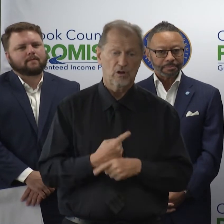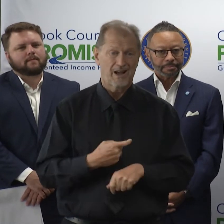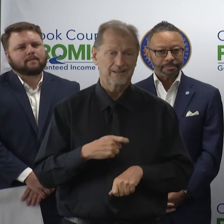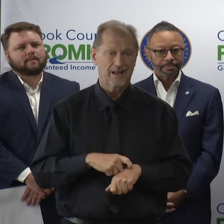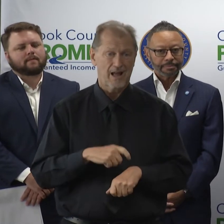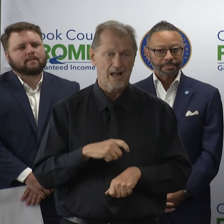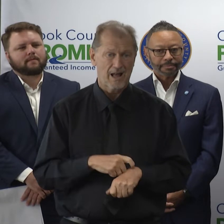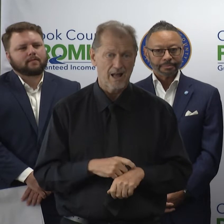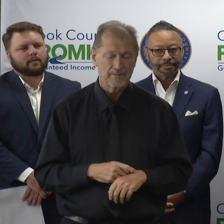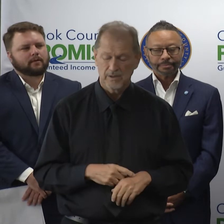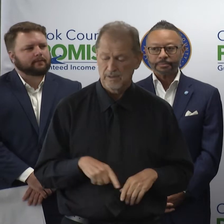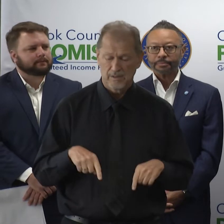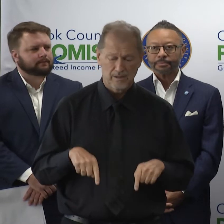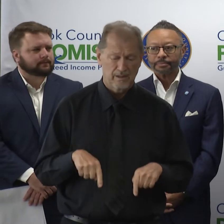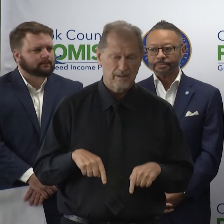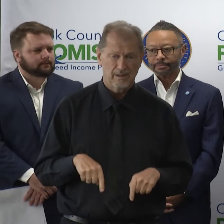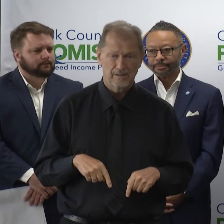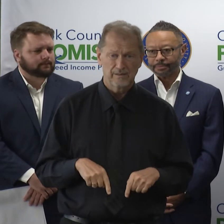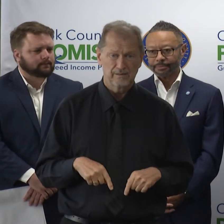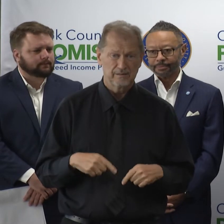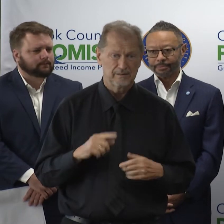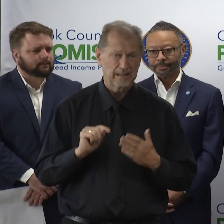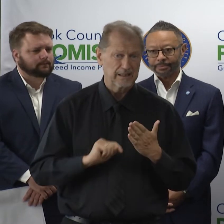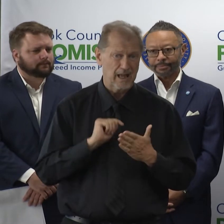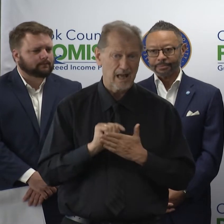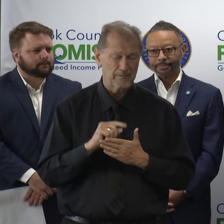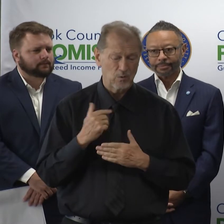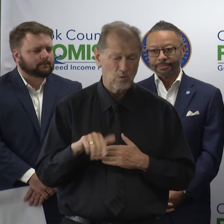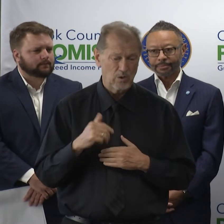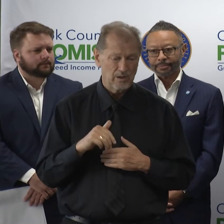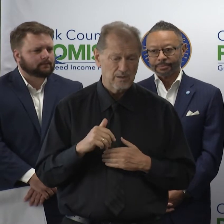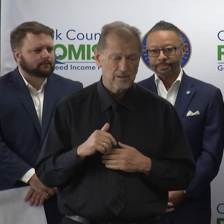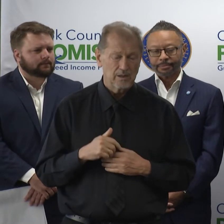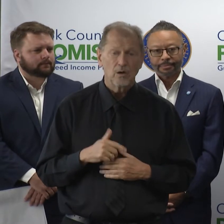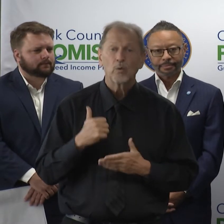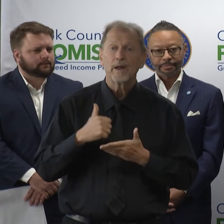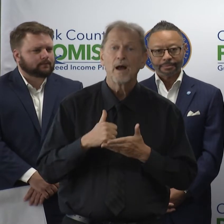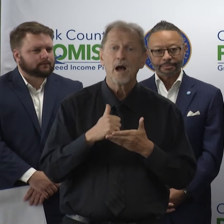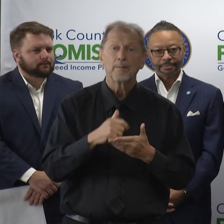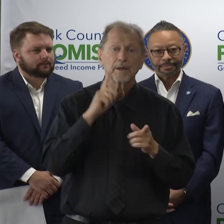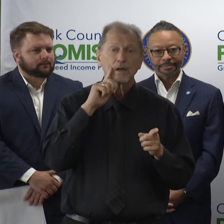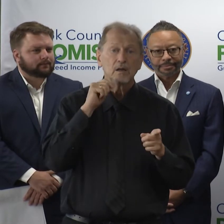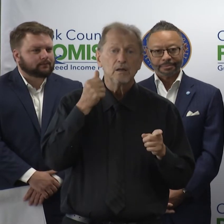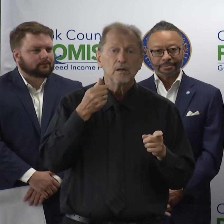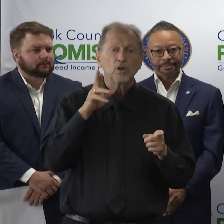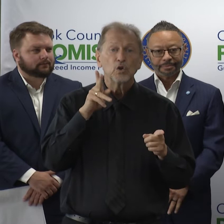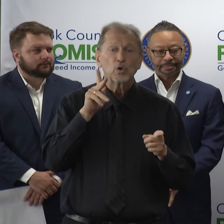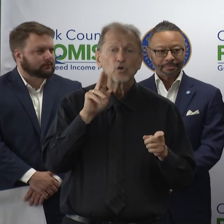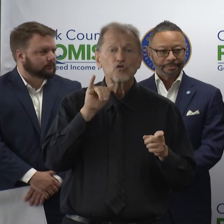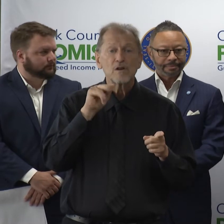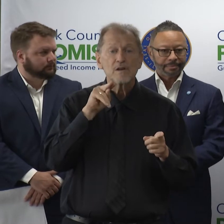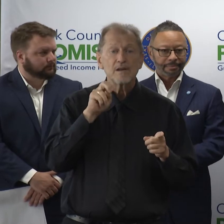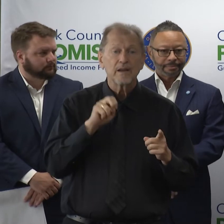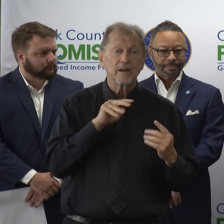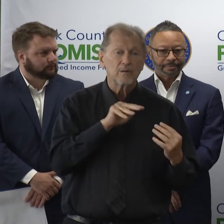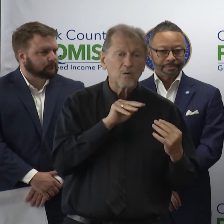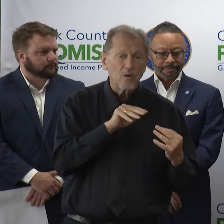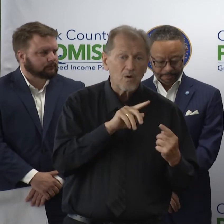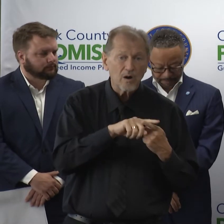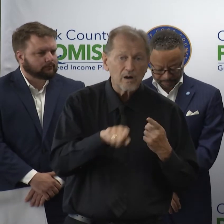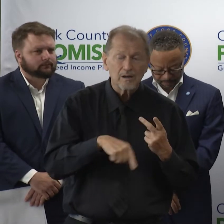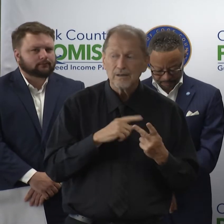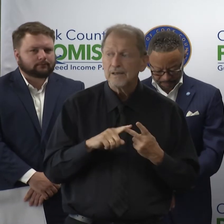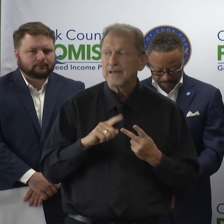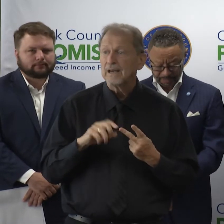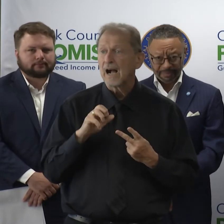a time where we're helping with a war in Ukraine. We're helping with the disrest in our county